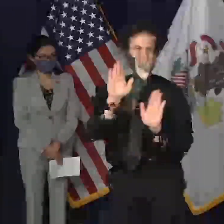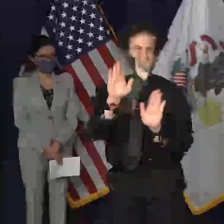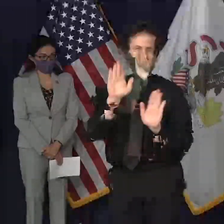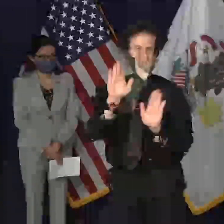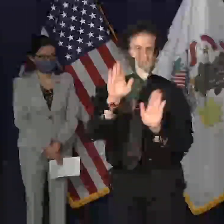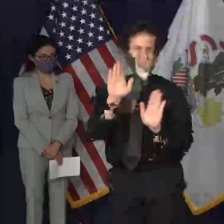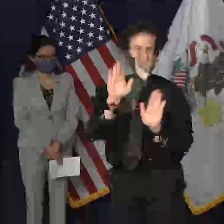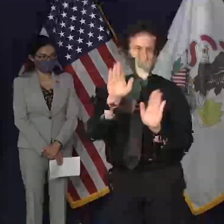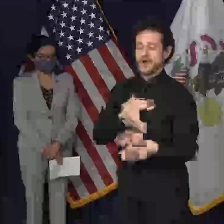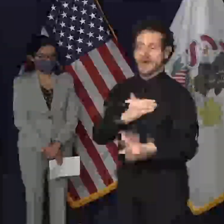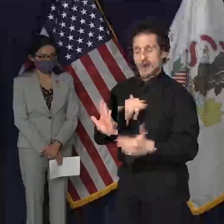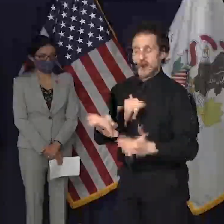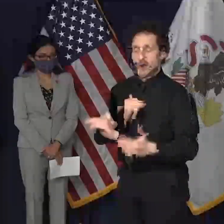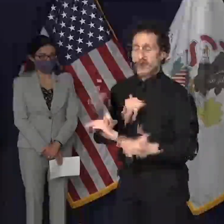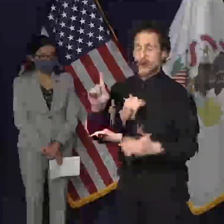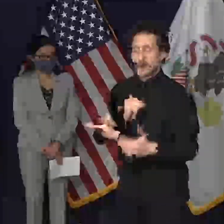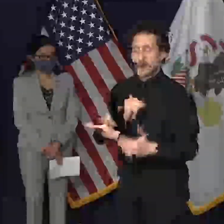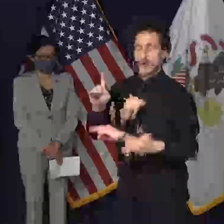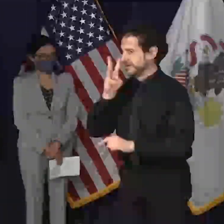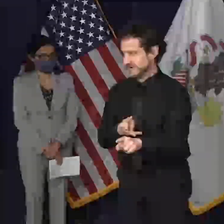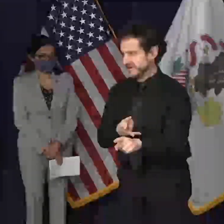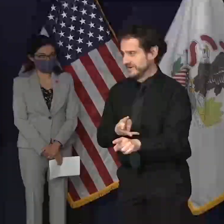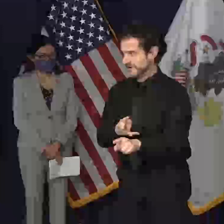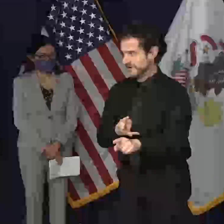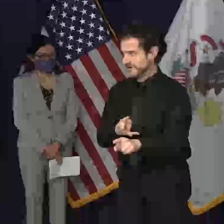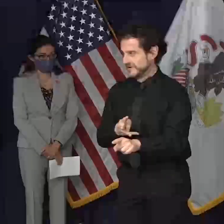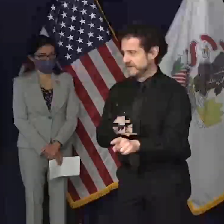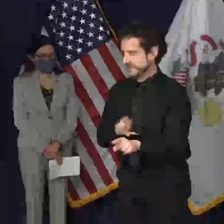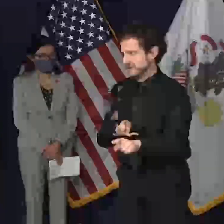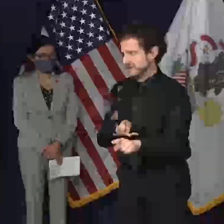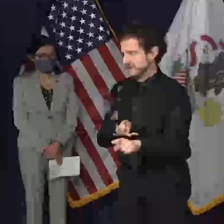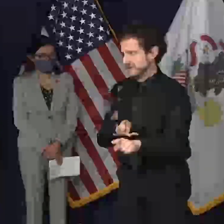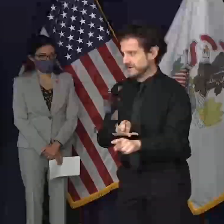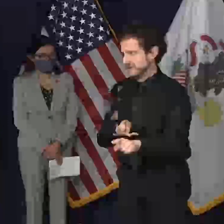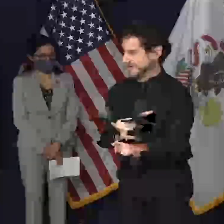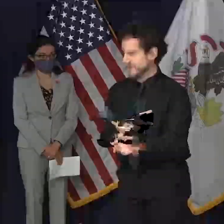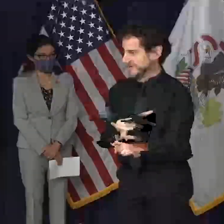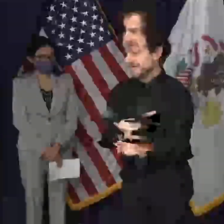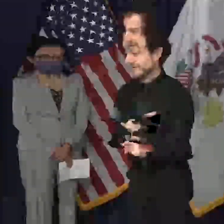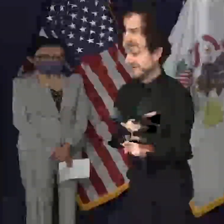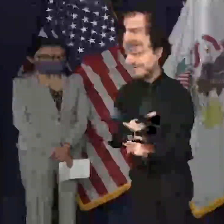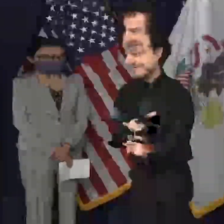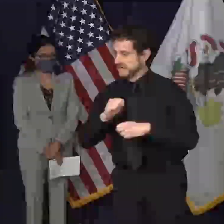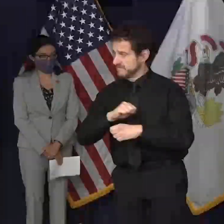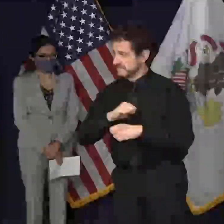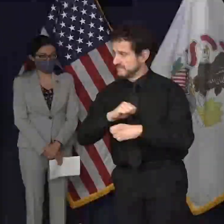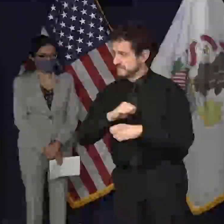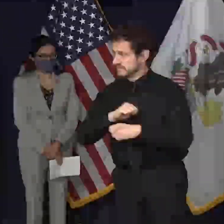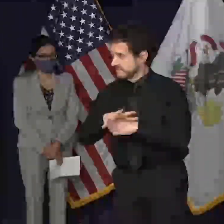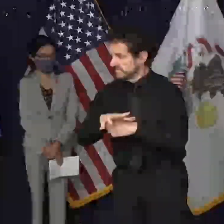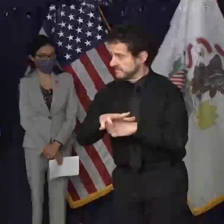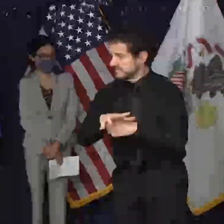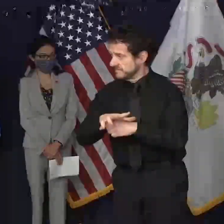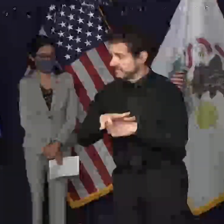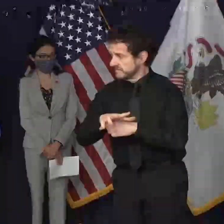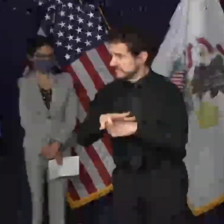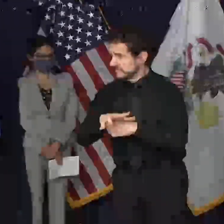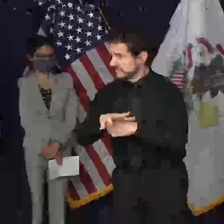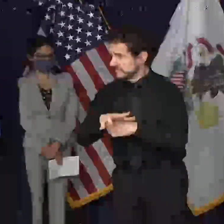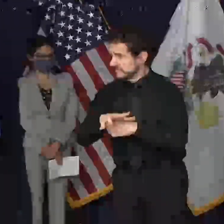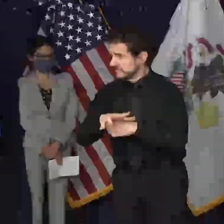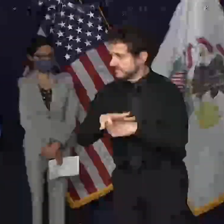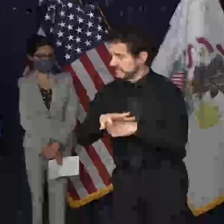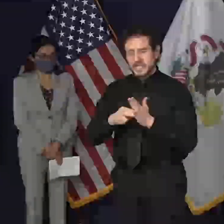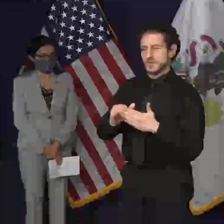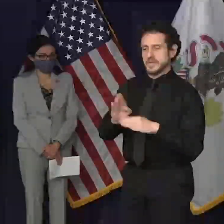ignoring those when the calculations are made about infection rates and the number of people you know, who go